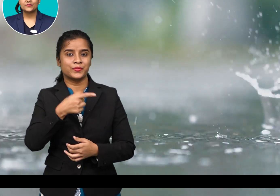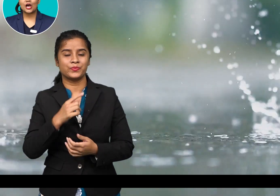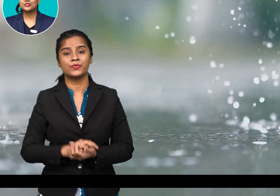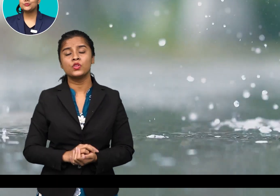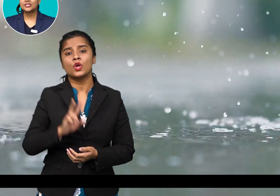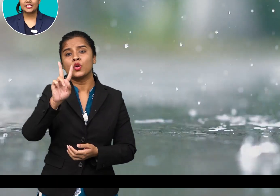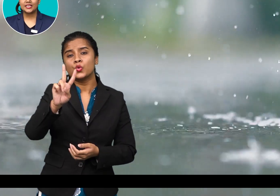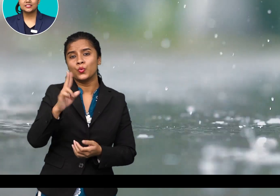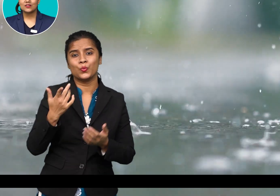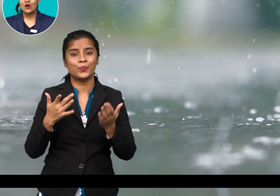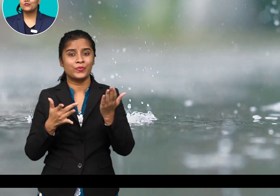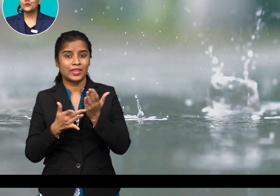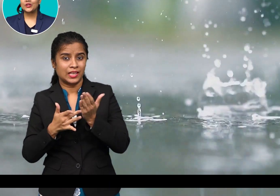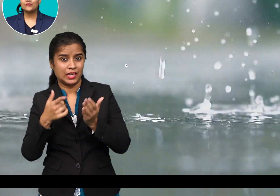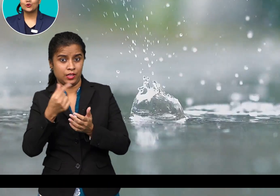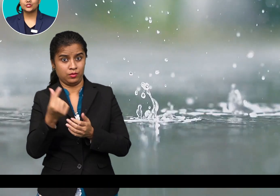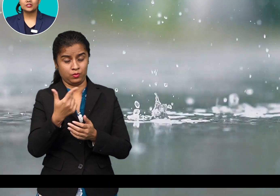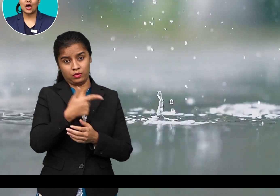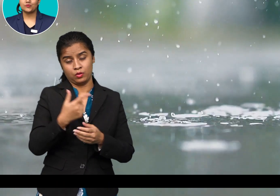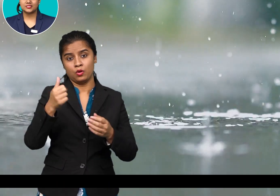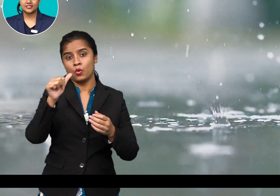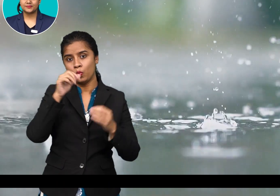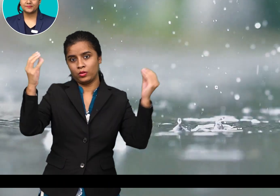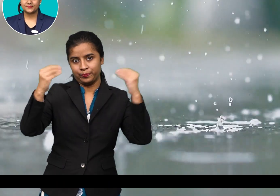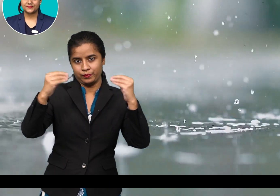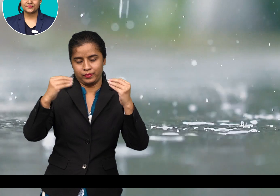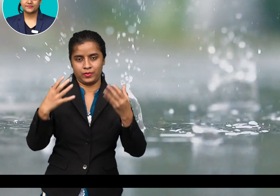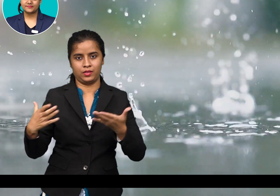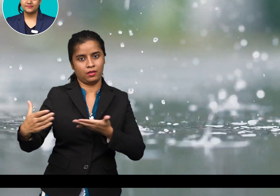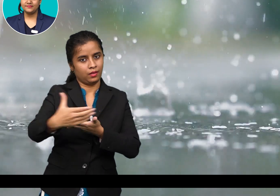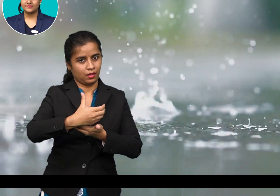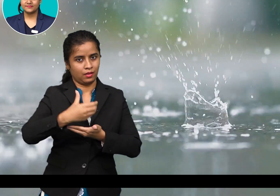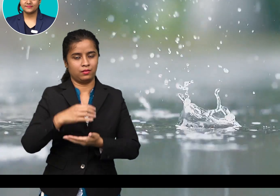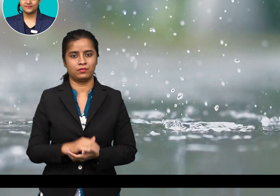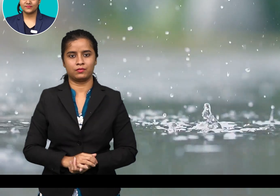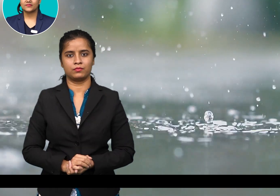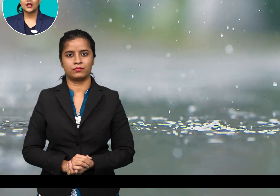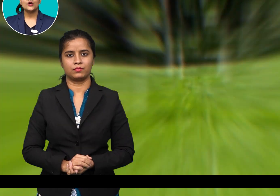Here are two techniques for rainwater harvesting.